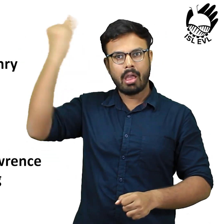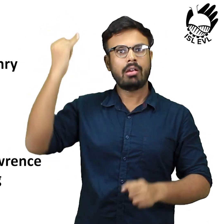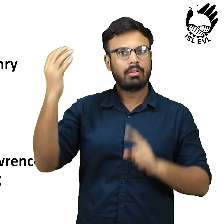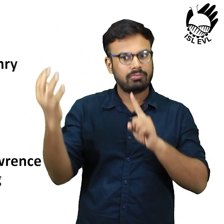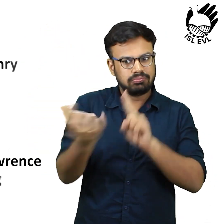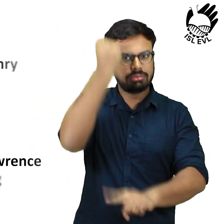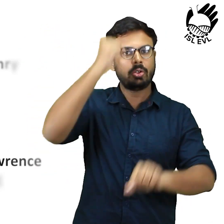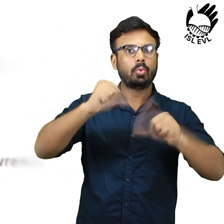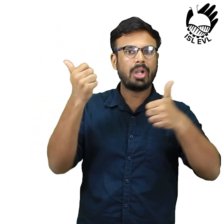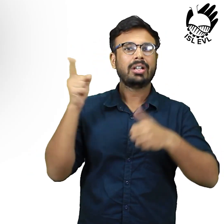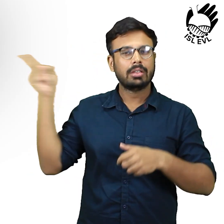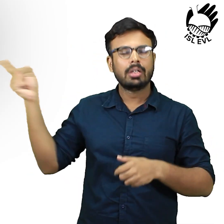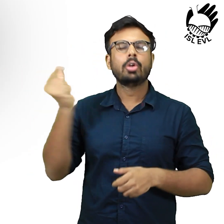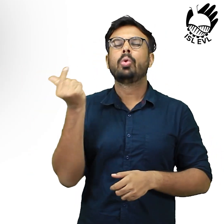We can see their images here.